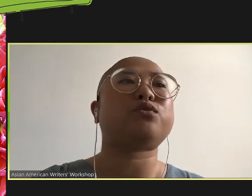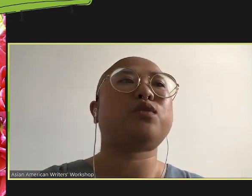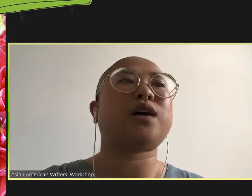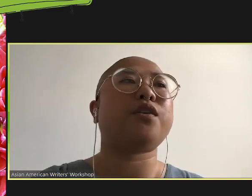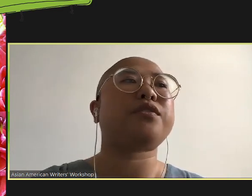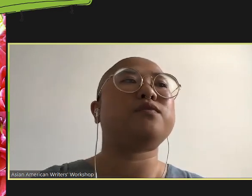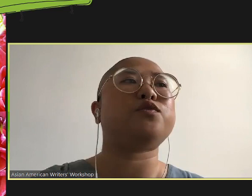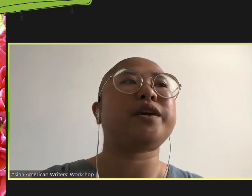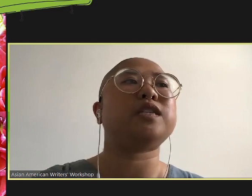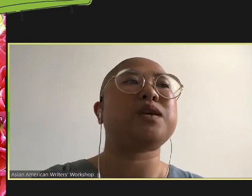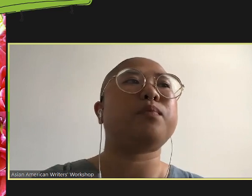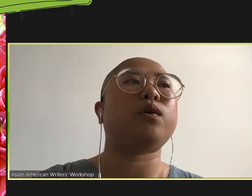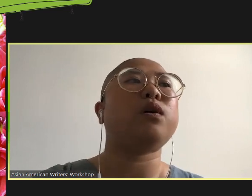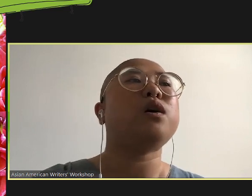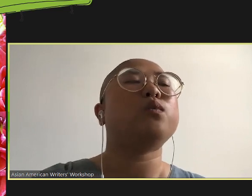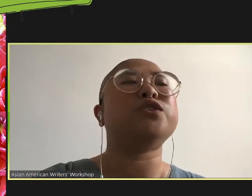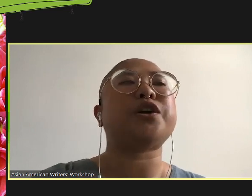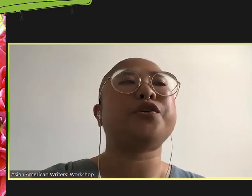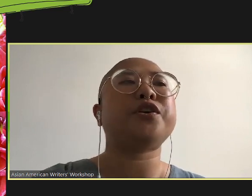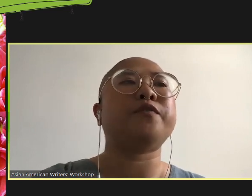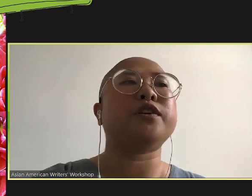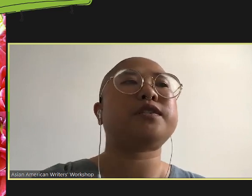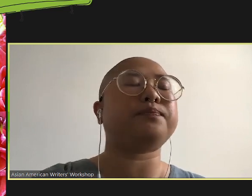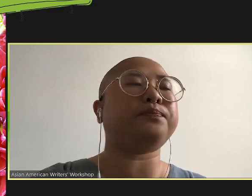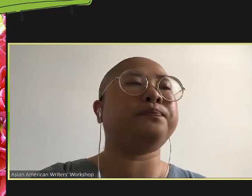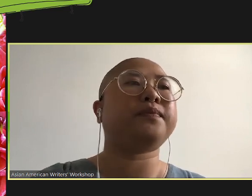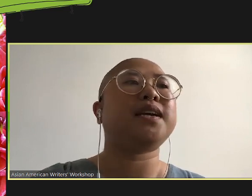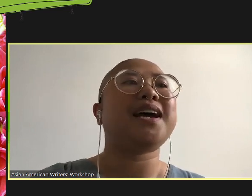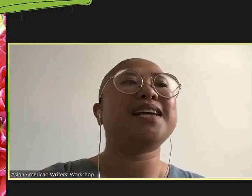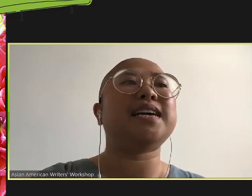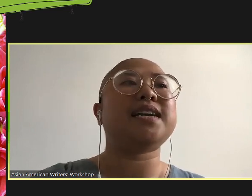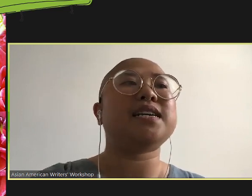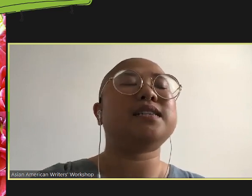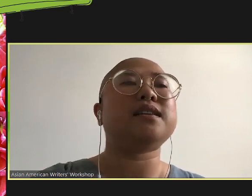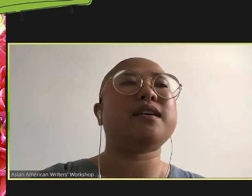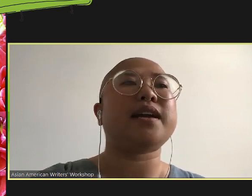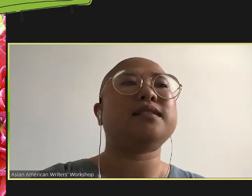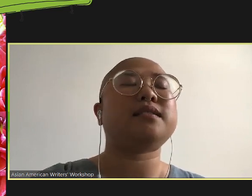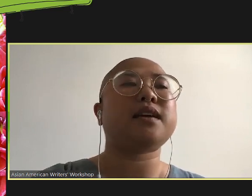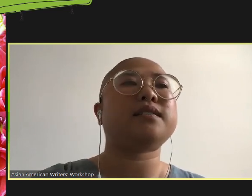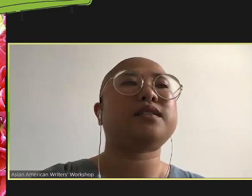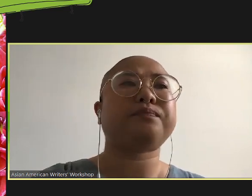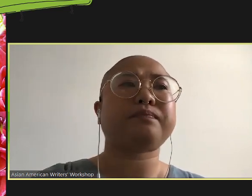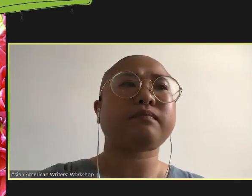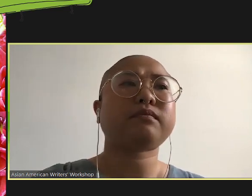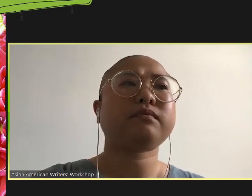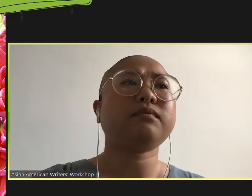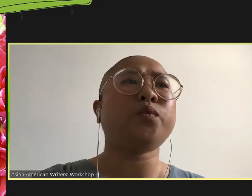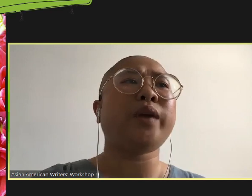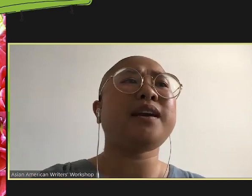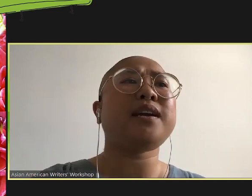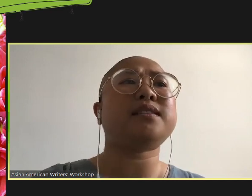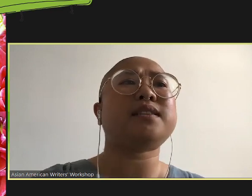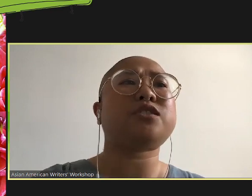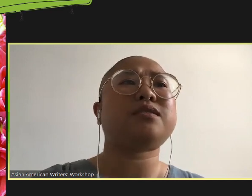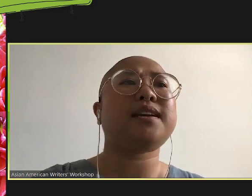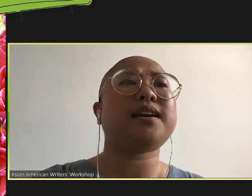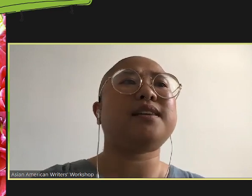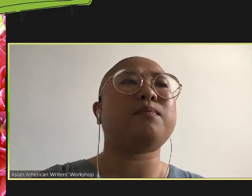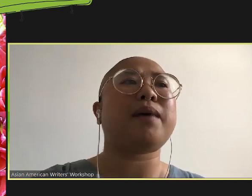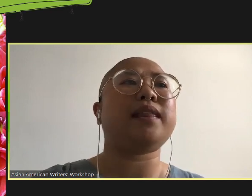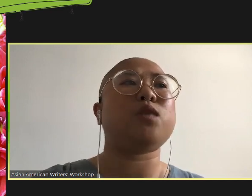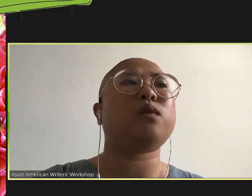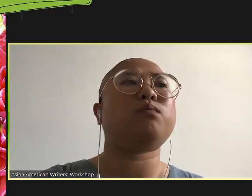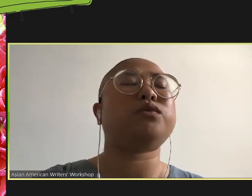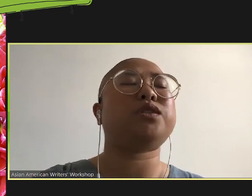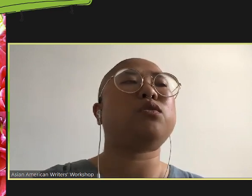and social health of trans people with gender diverse identities in the United States. Recognized nationally as